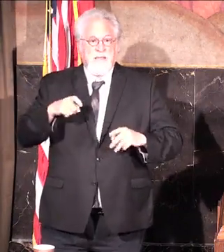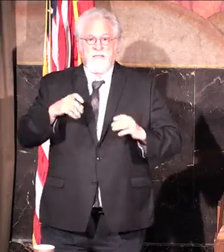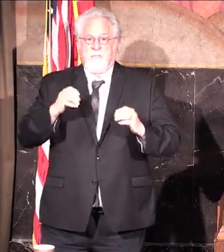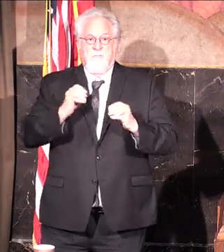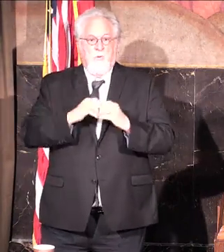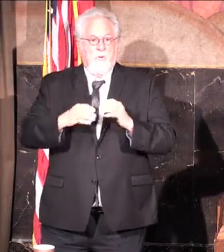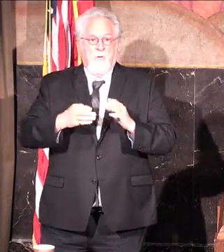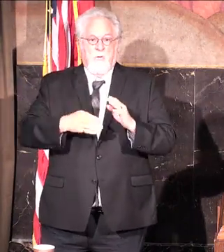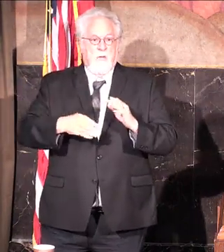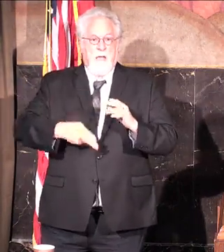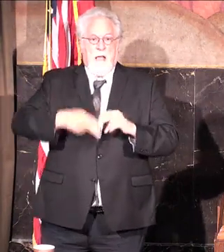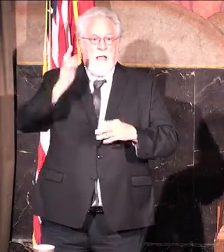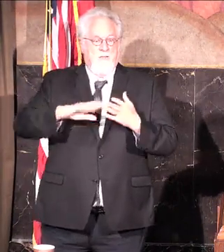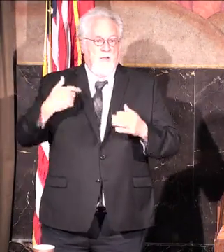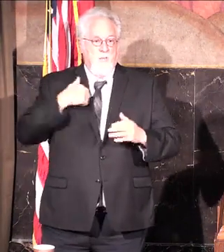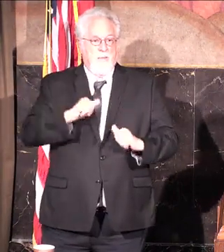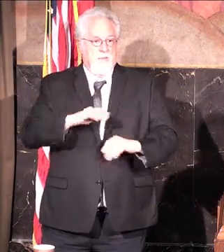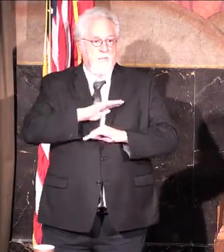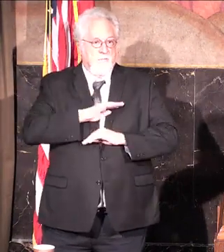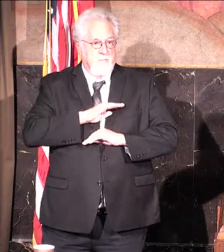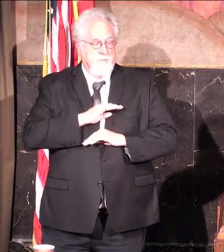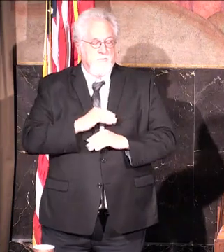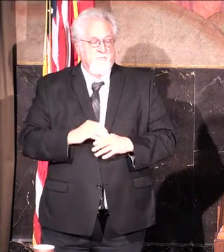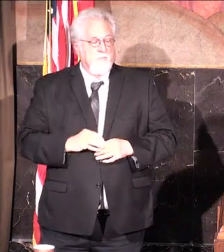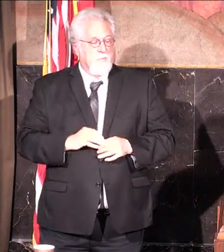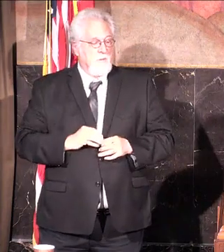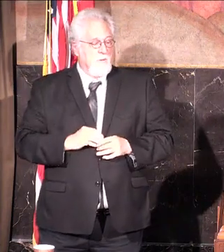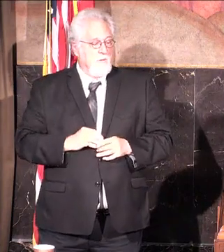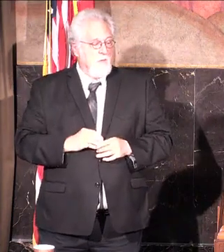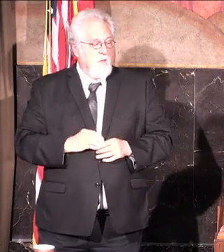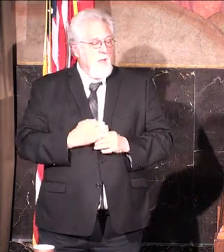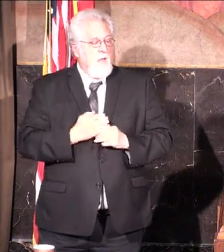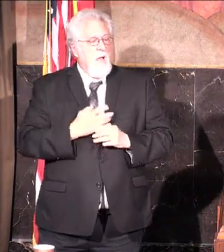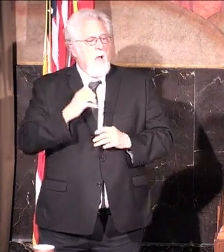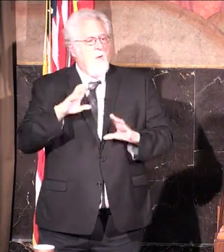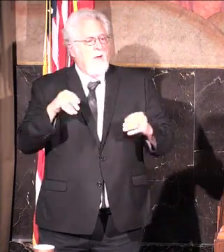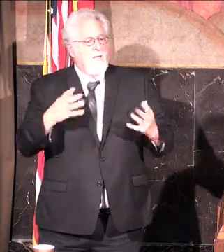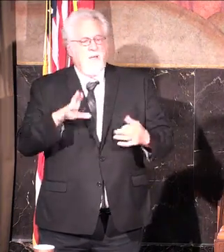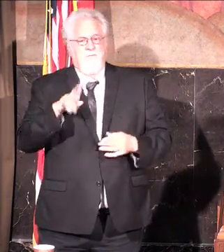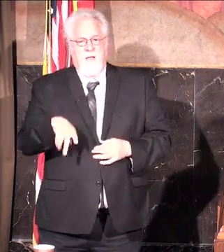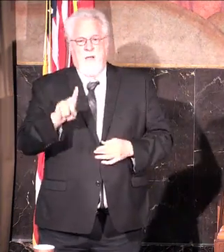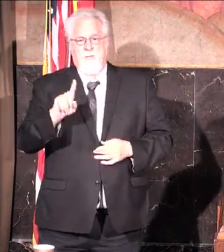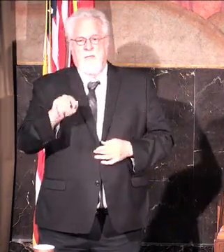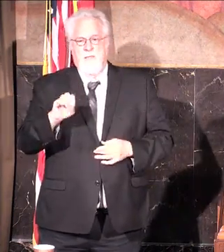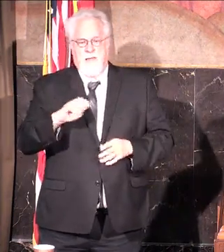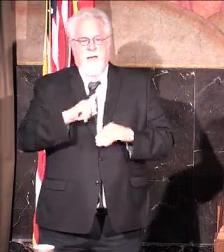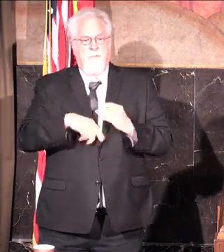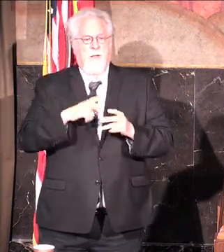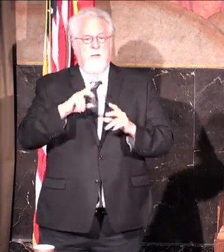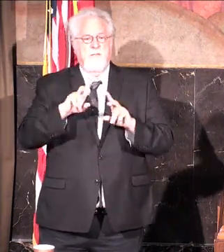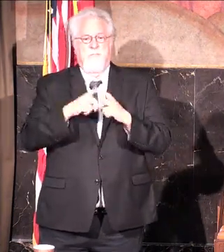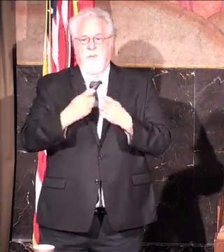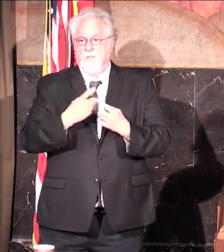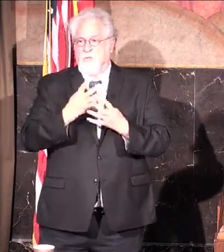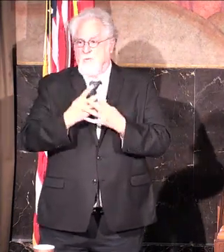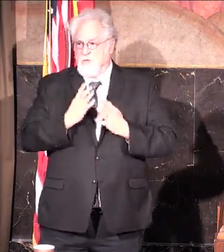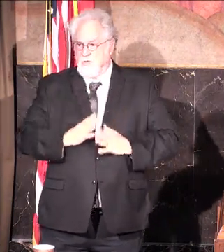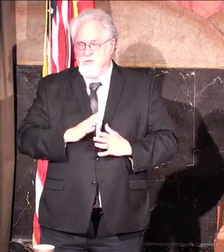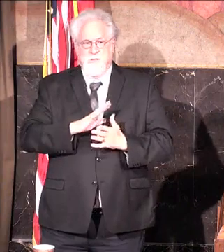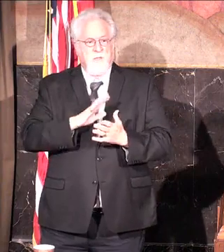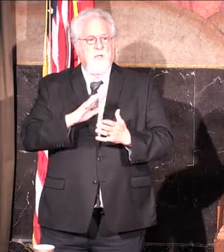acute than they are at the moment. I did want to give an update on the Department of Corrections. It's in the midst